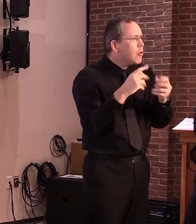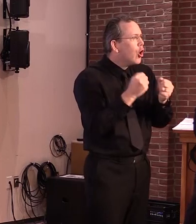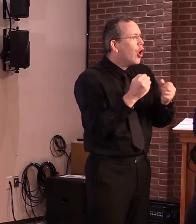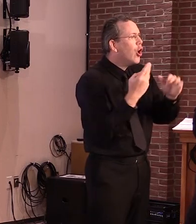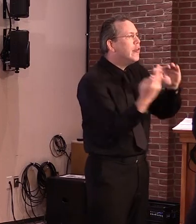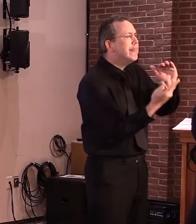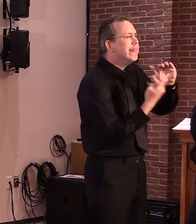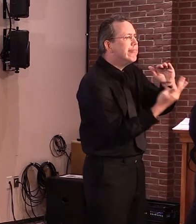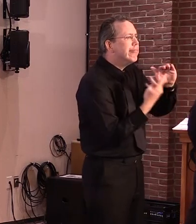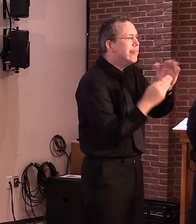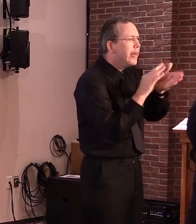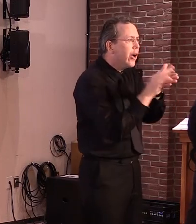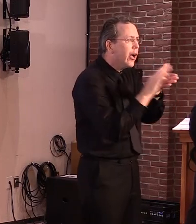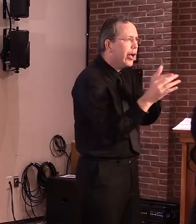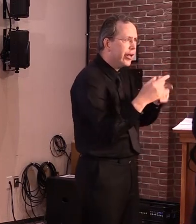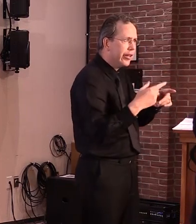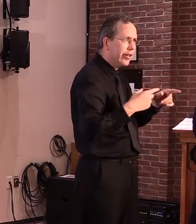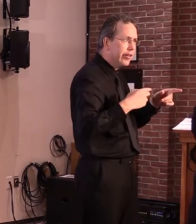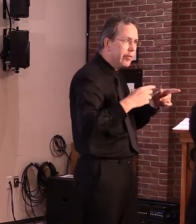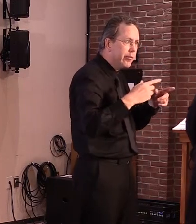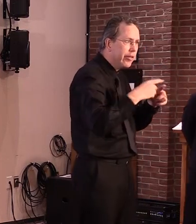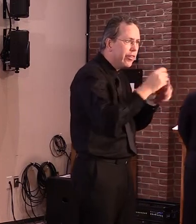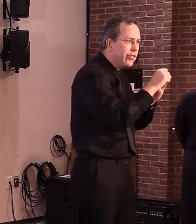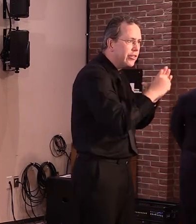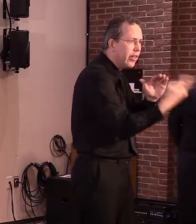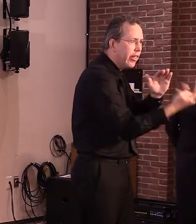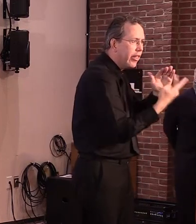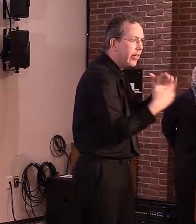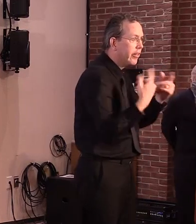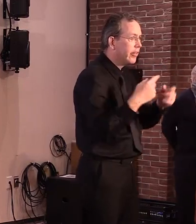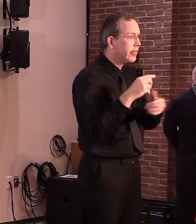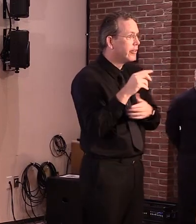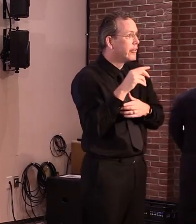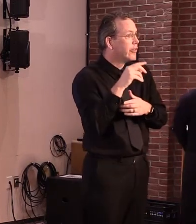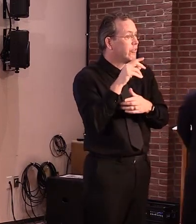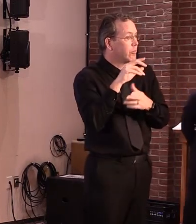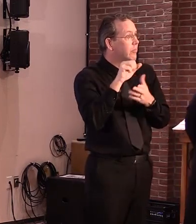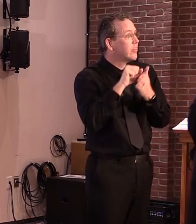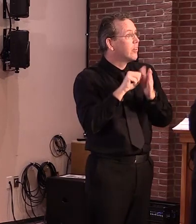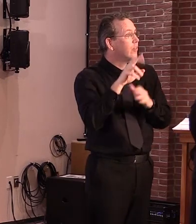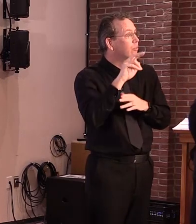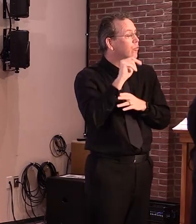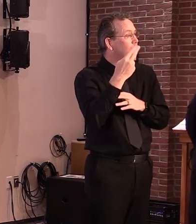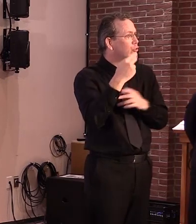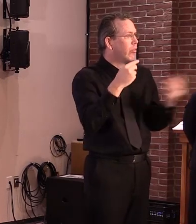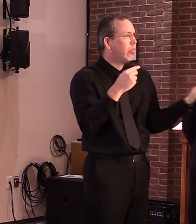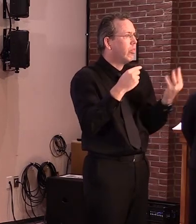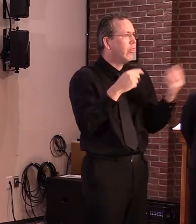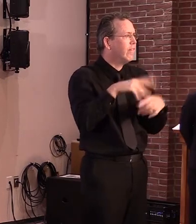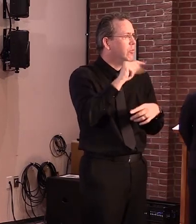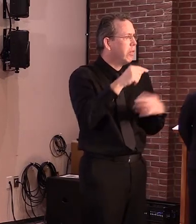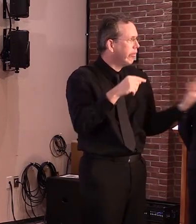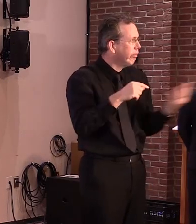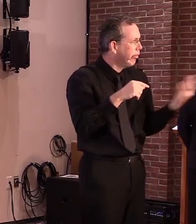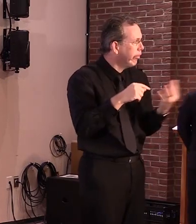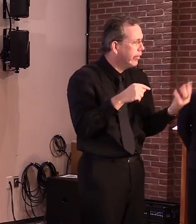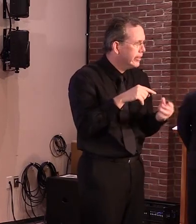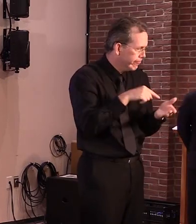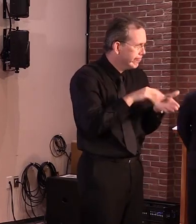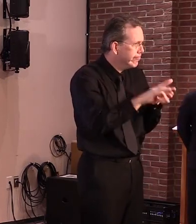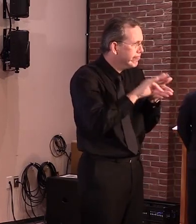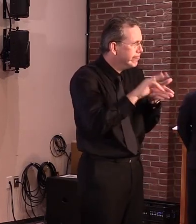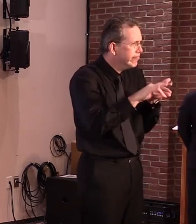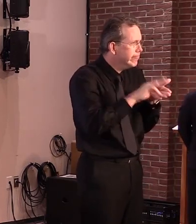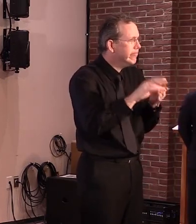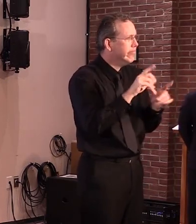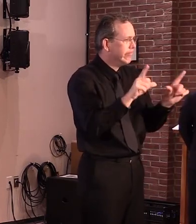been over the last 2 months from New Hampshire. So again, we're trying to monitor that. We did describe a lot of the metrics, I think it was